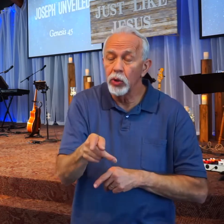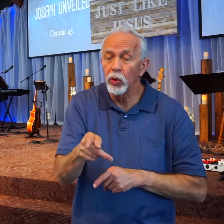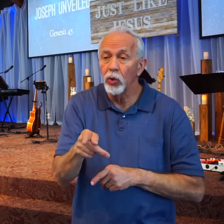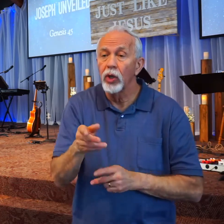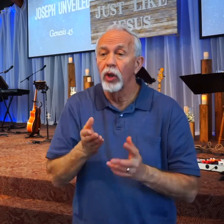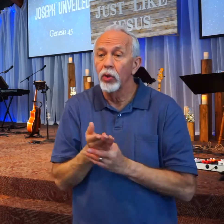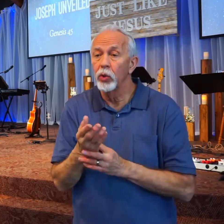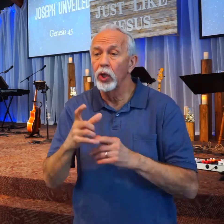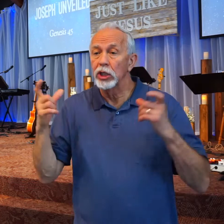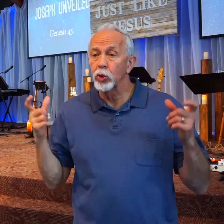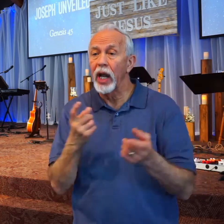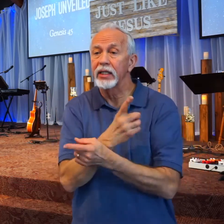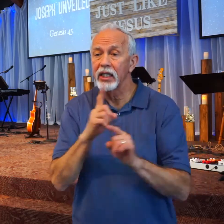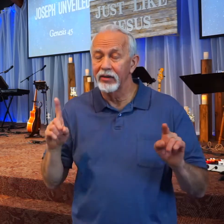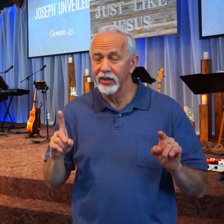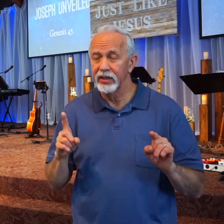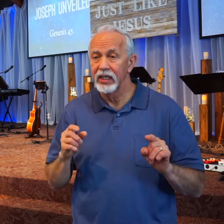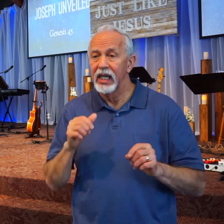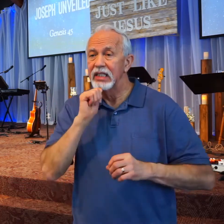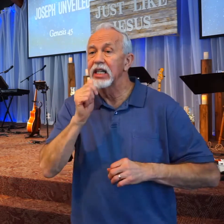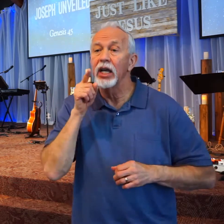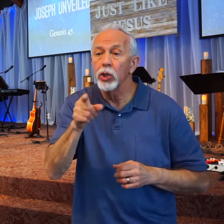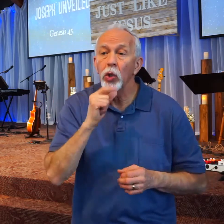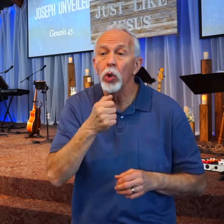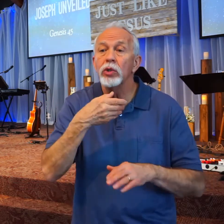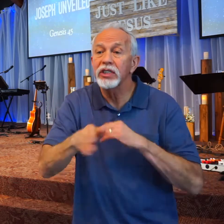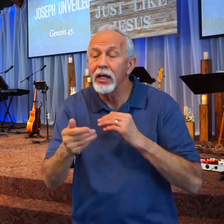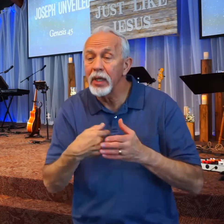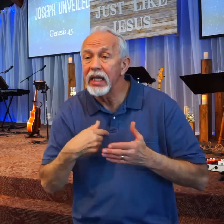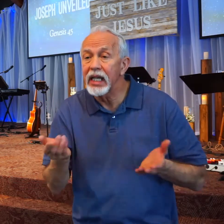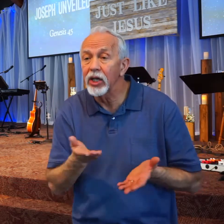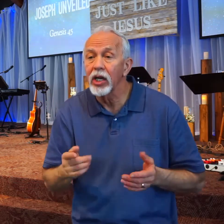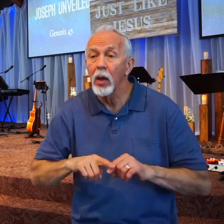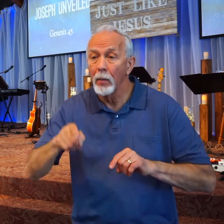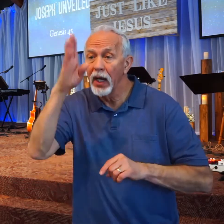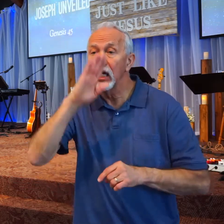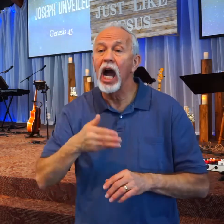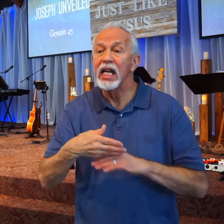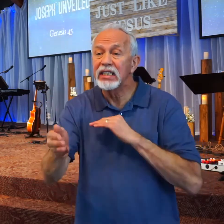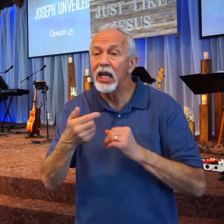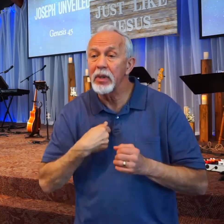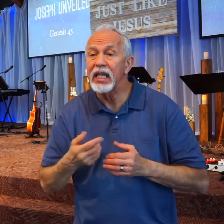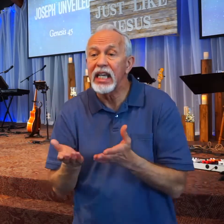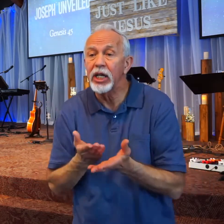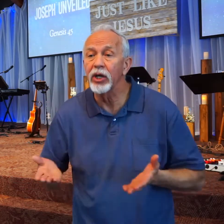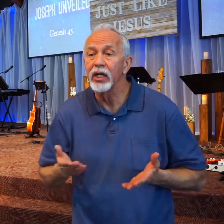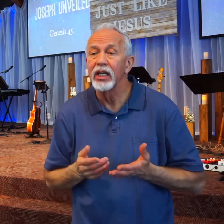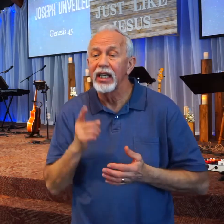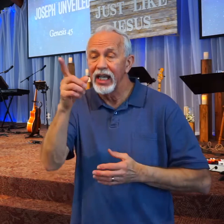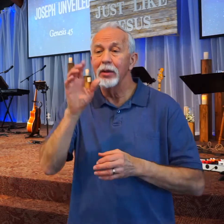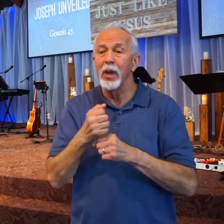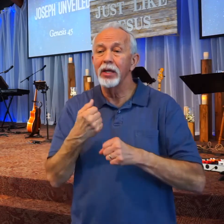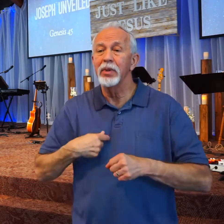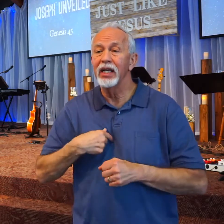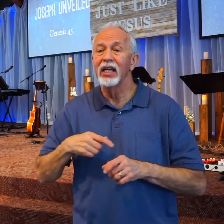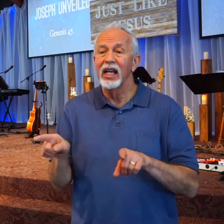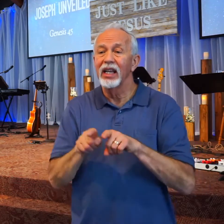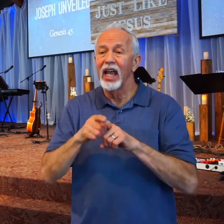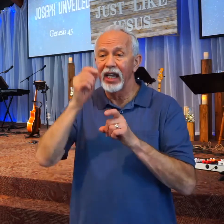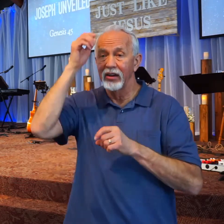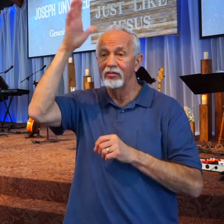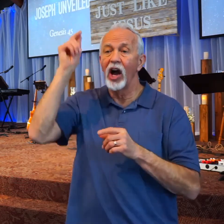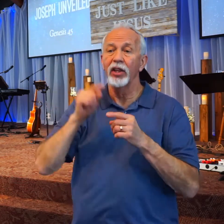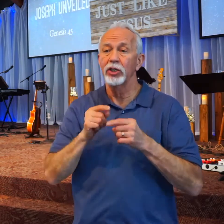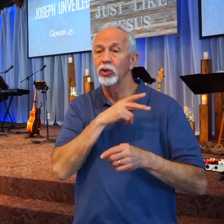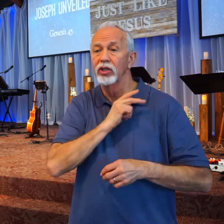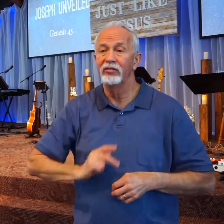deliverance. Therefore, it was not you who sent me here, but God. And he has made me a father to Pharaoh, lord of